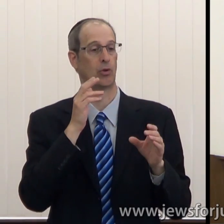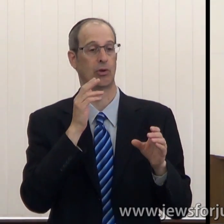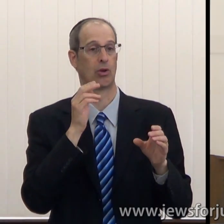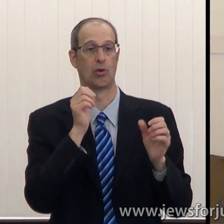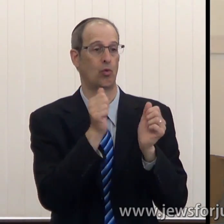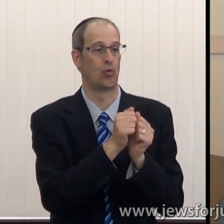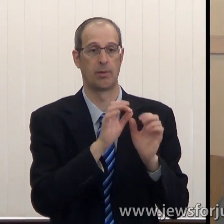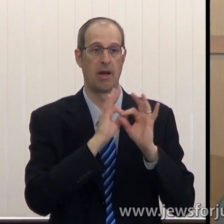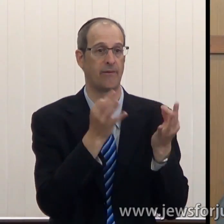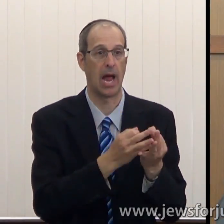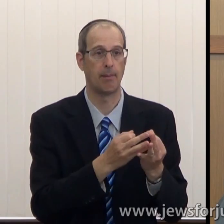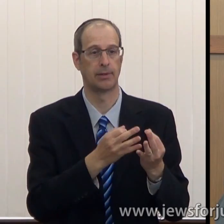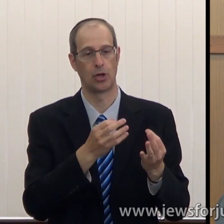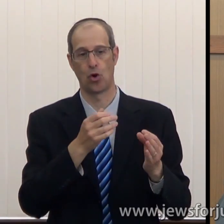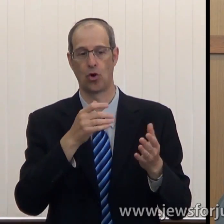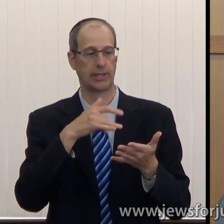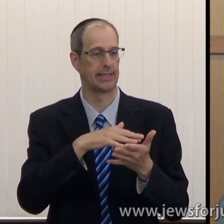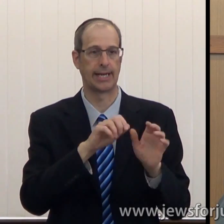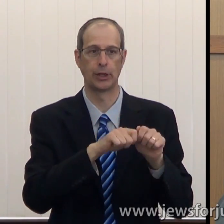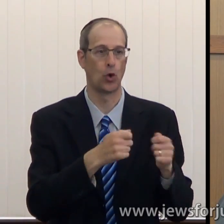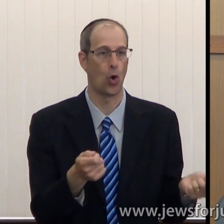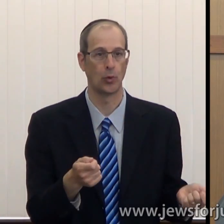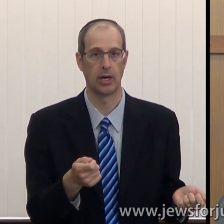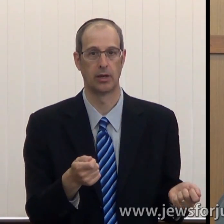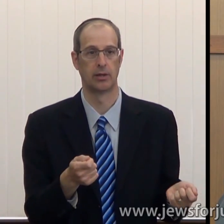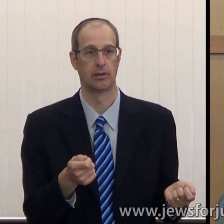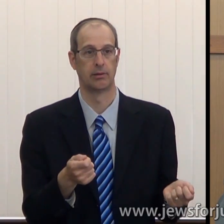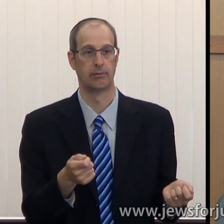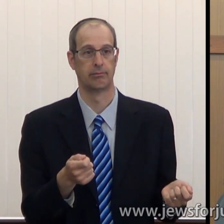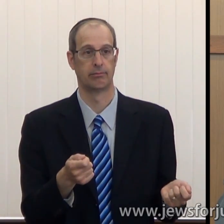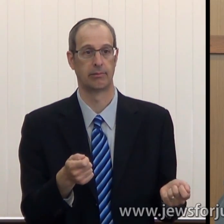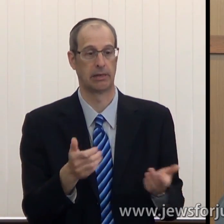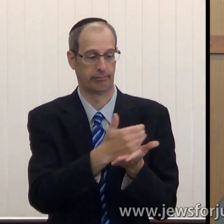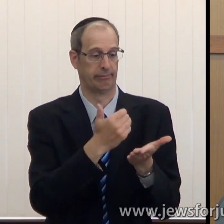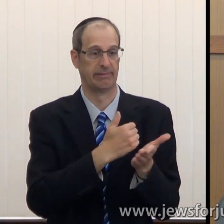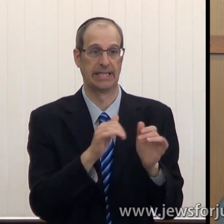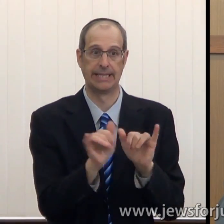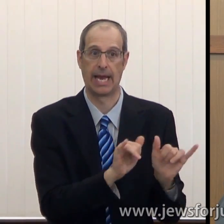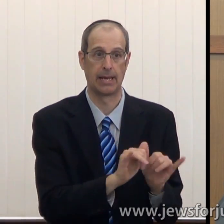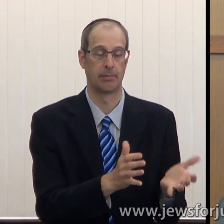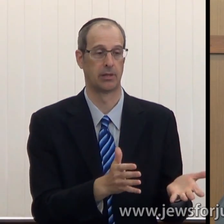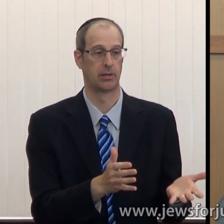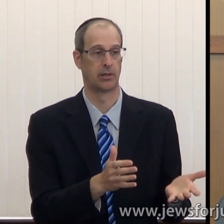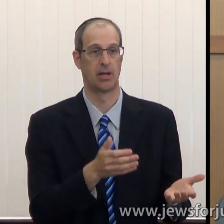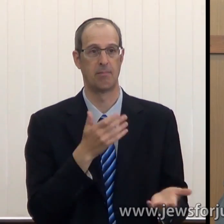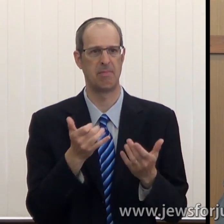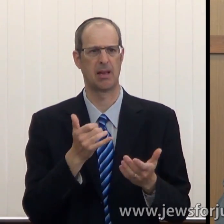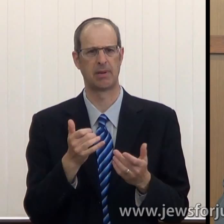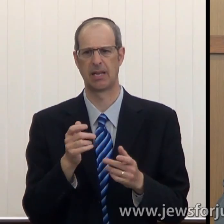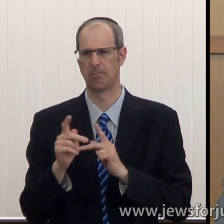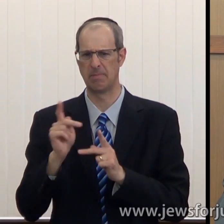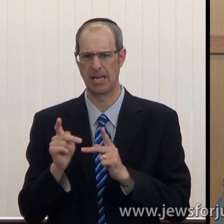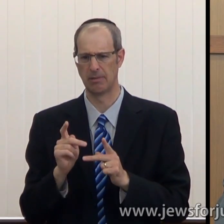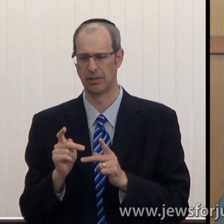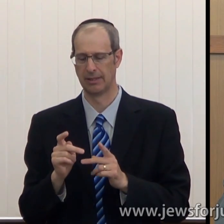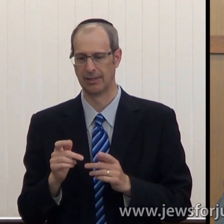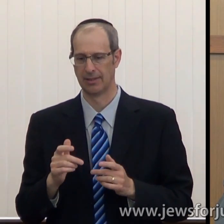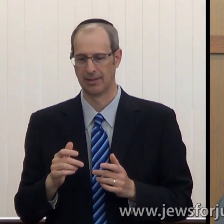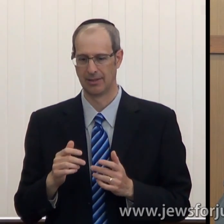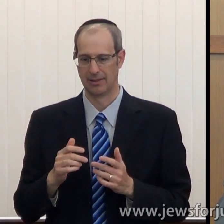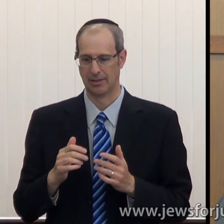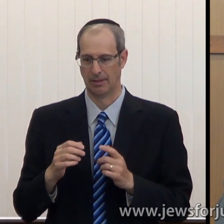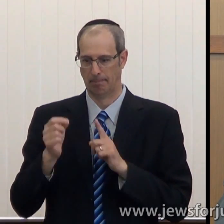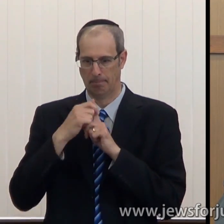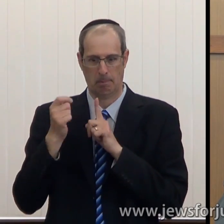Torah. You know how many people end up getting eaten, consumed by their